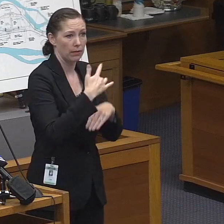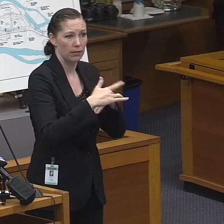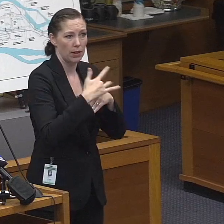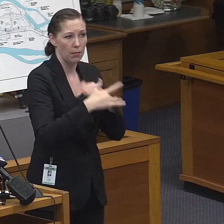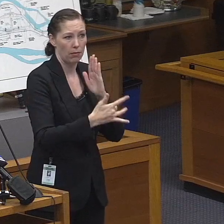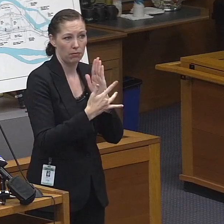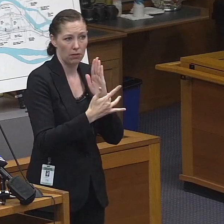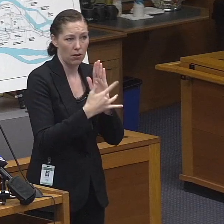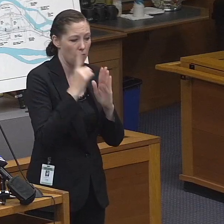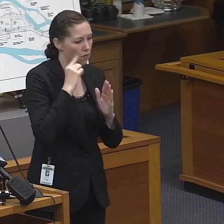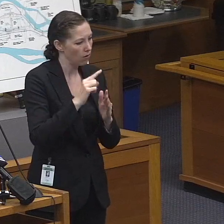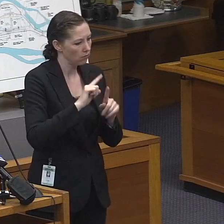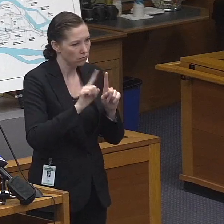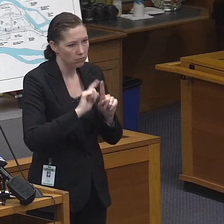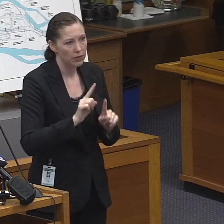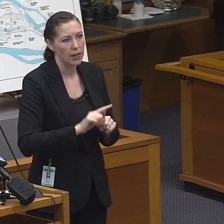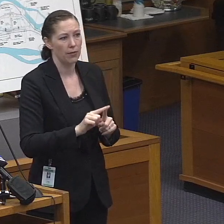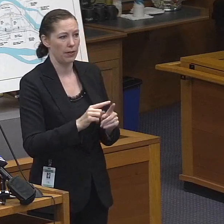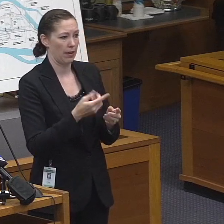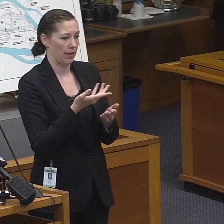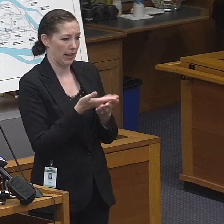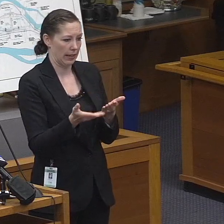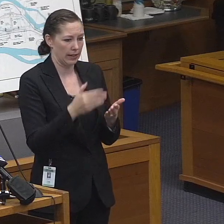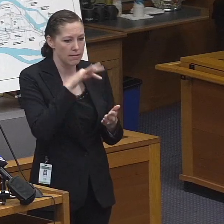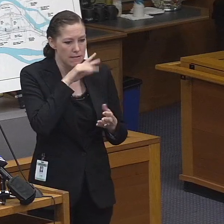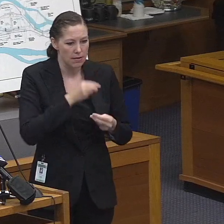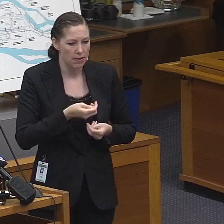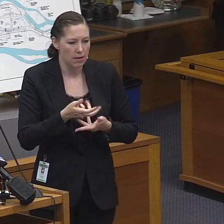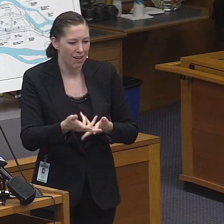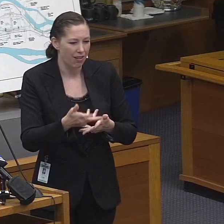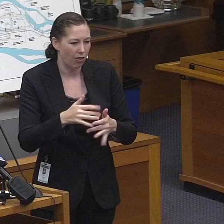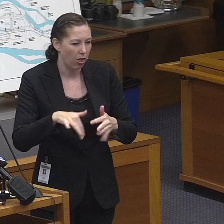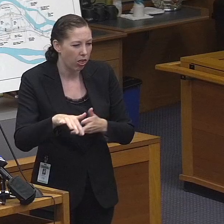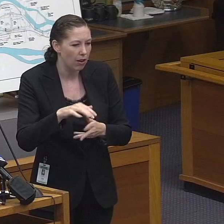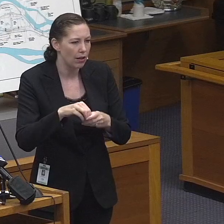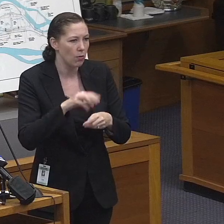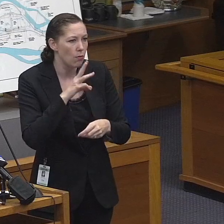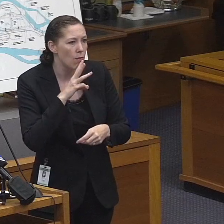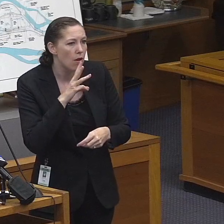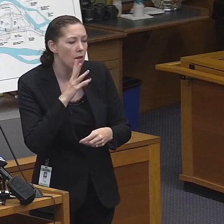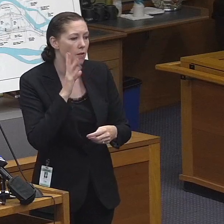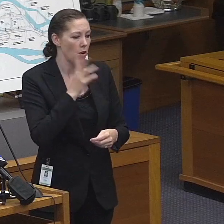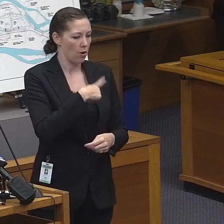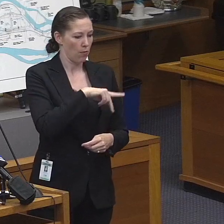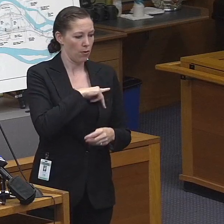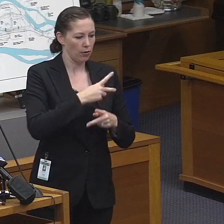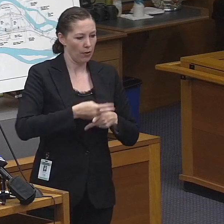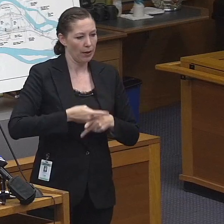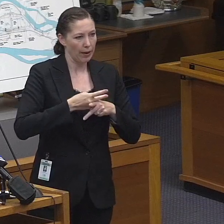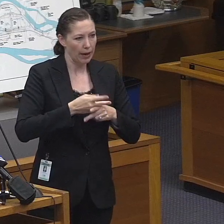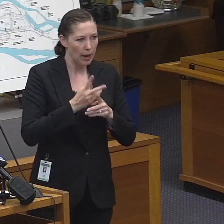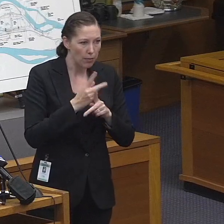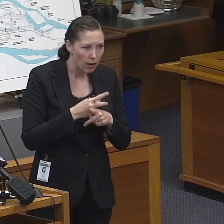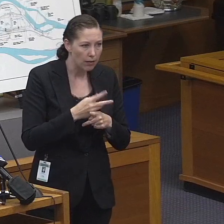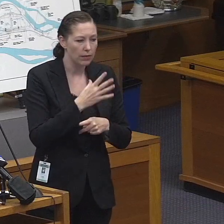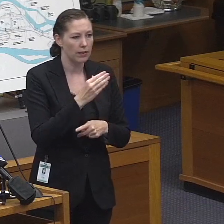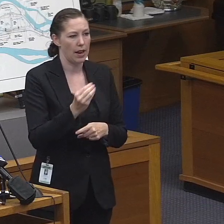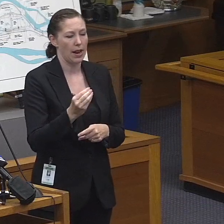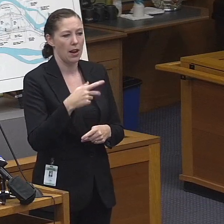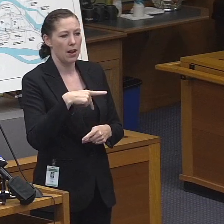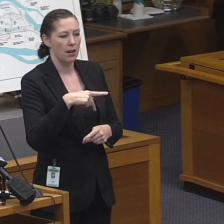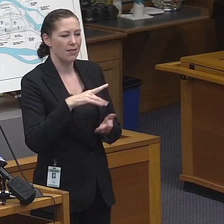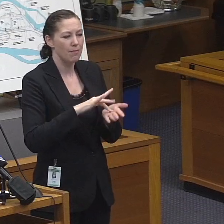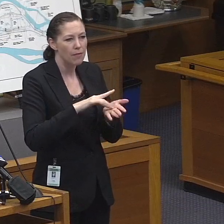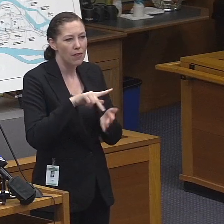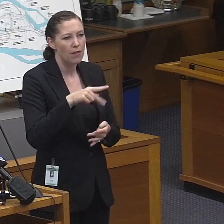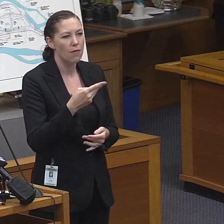of different contaminants of concern. A lot of pharmaceuticals and personal care products and those types of things that, when we look in the crystal